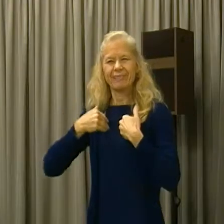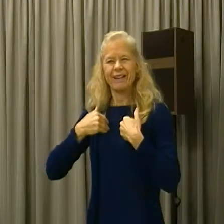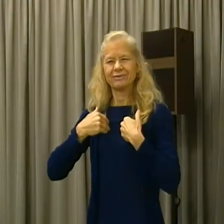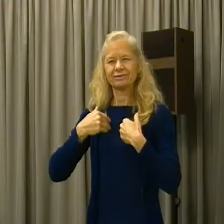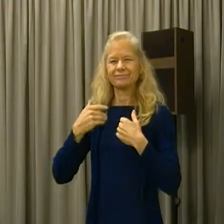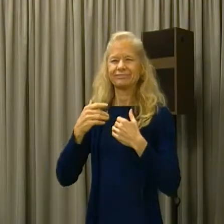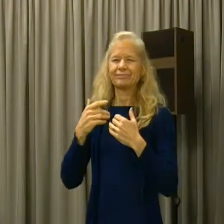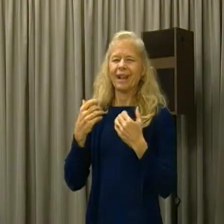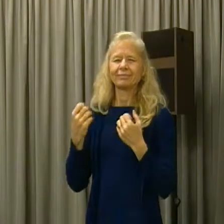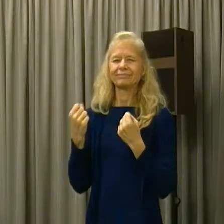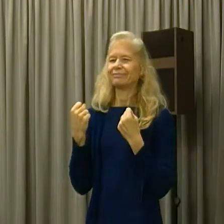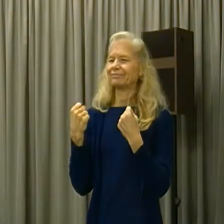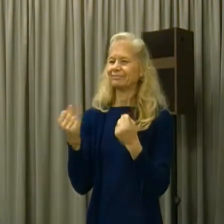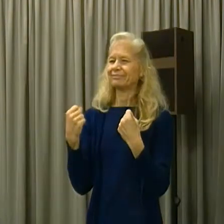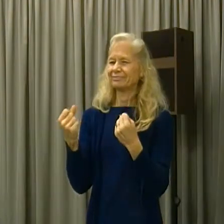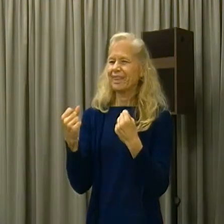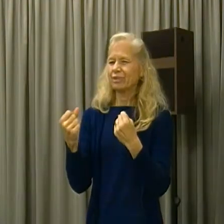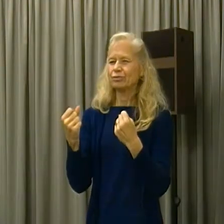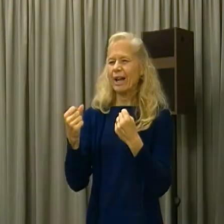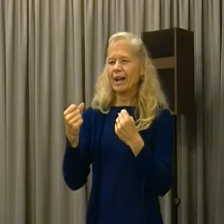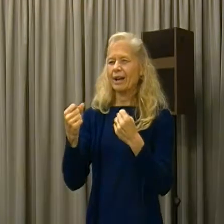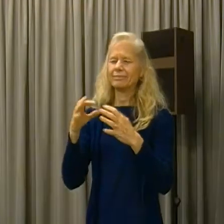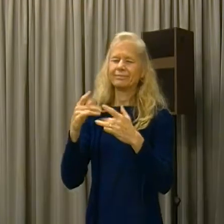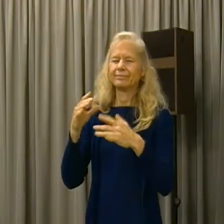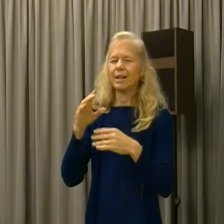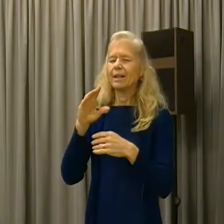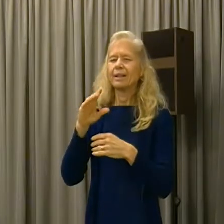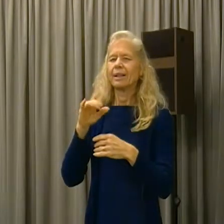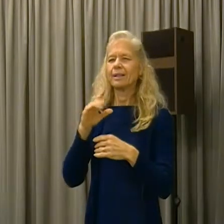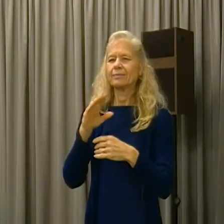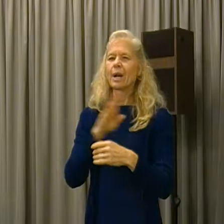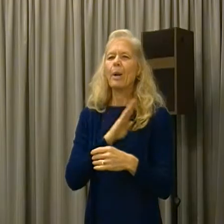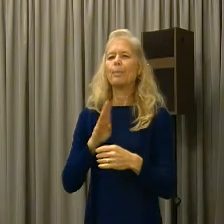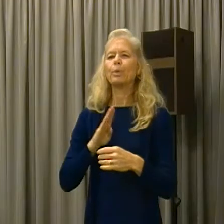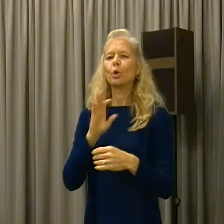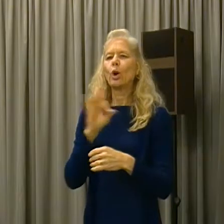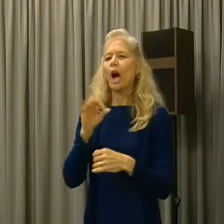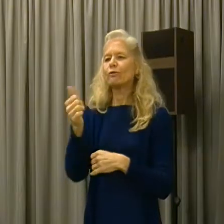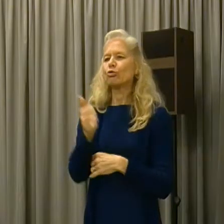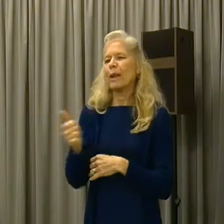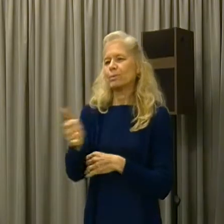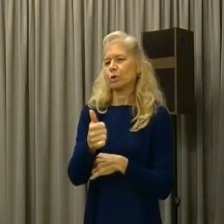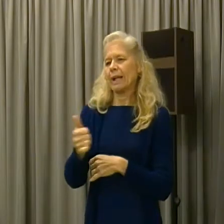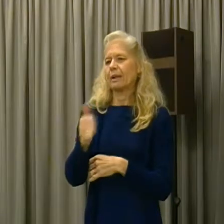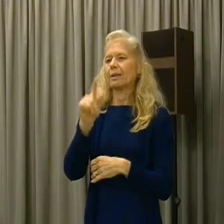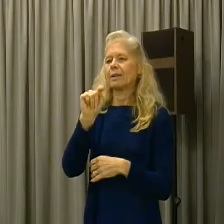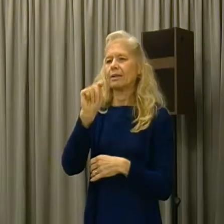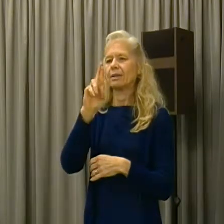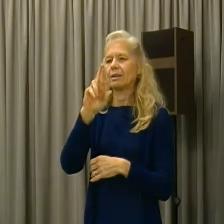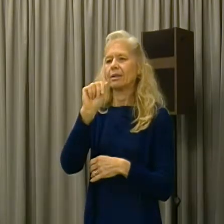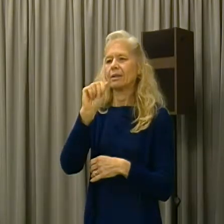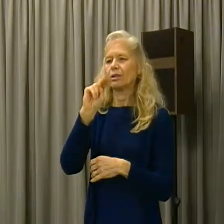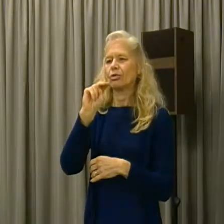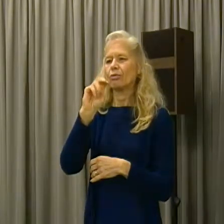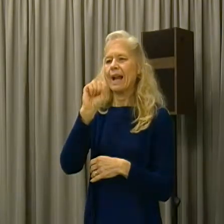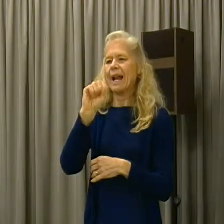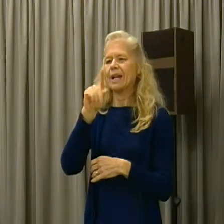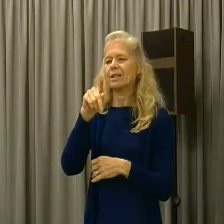2 hours, and this was from 2010, I think, every 2 hours, 3 people are killed